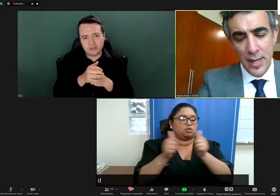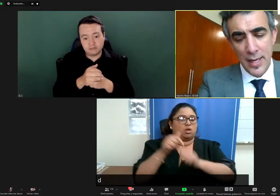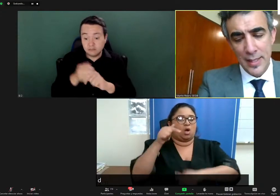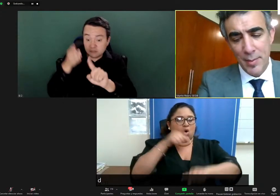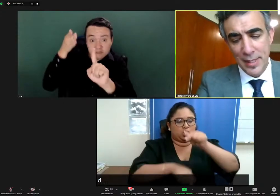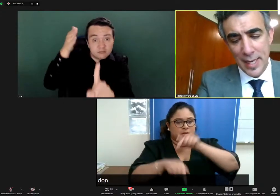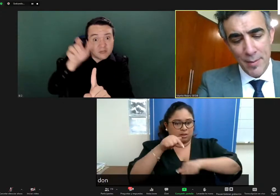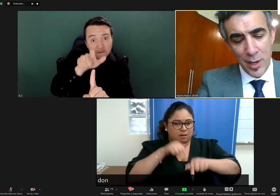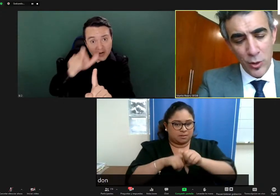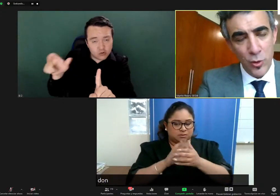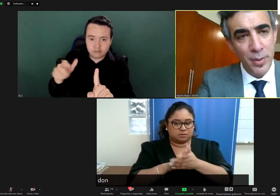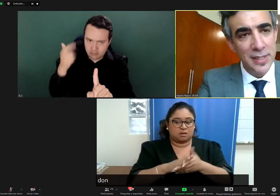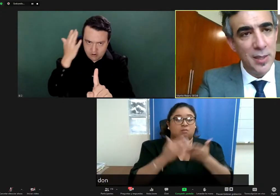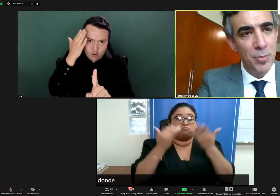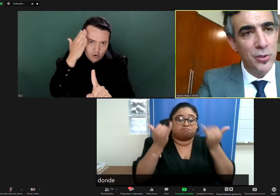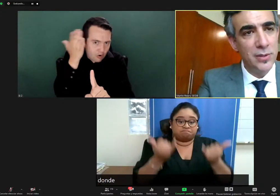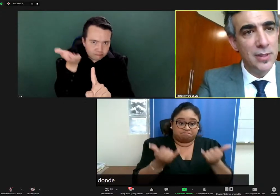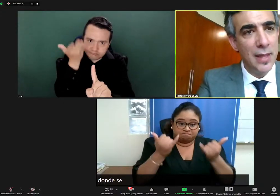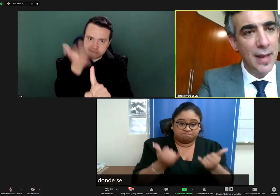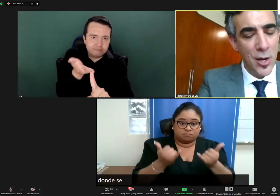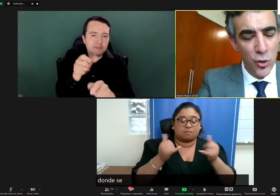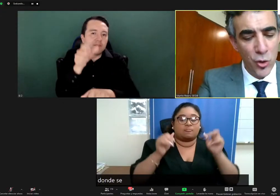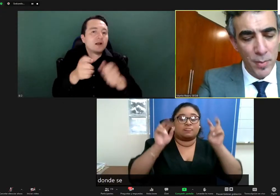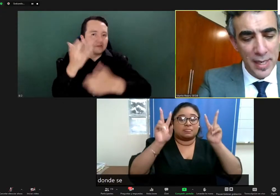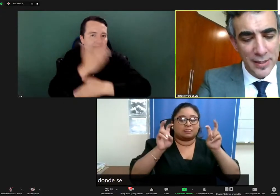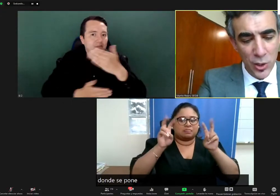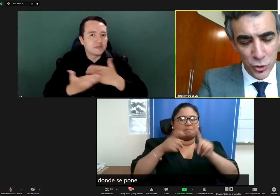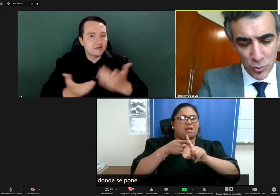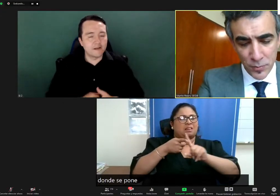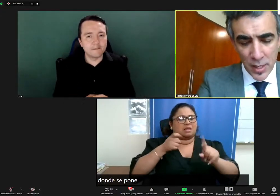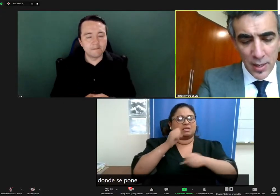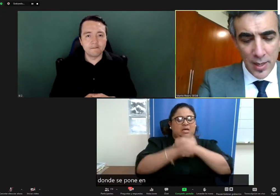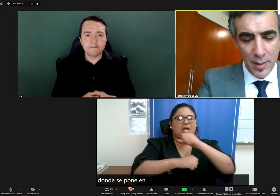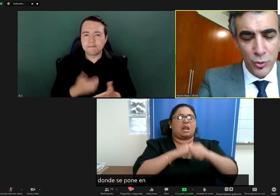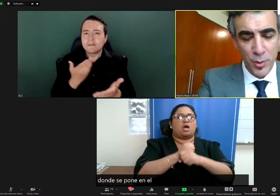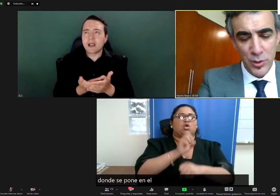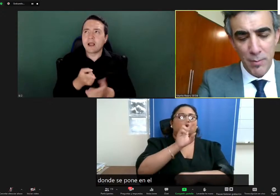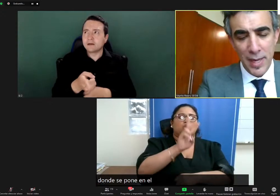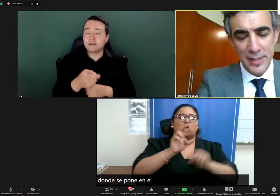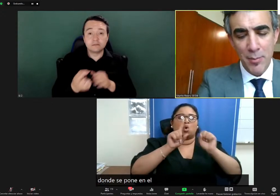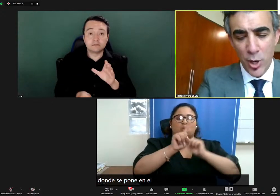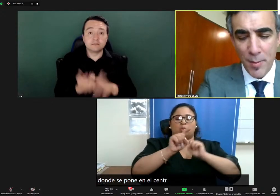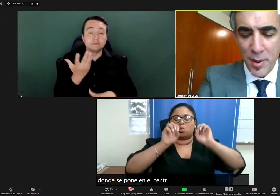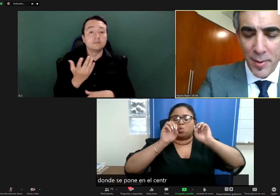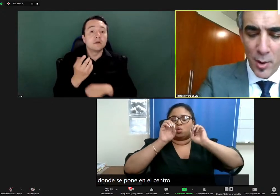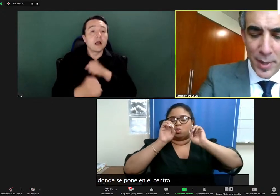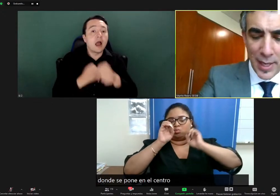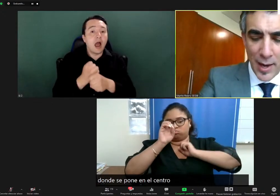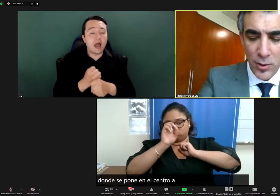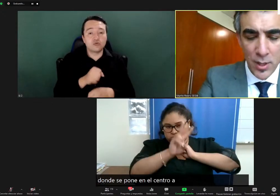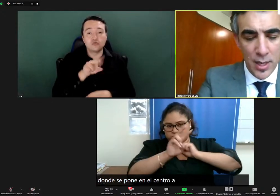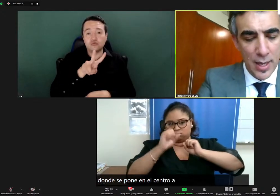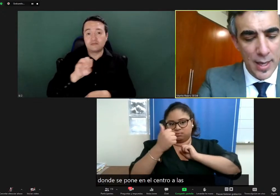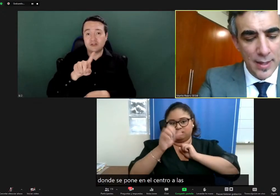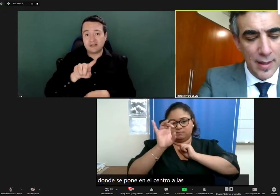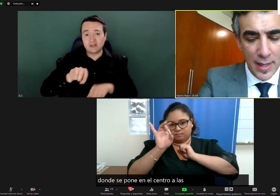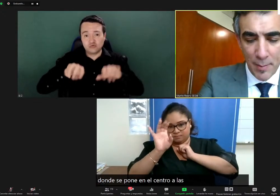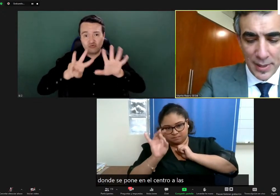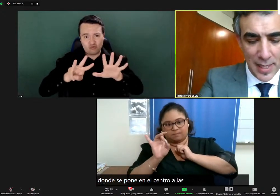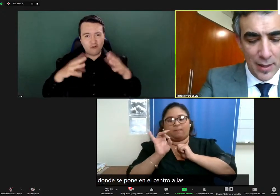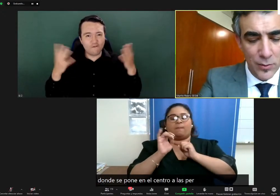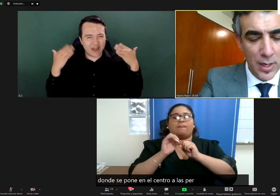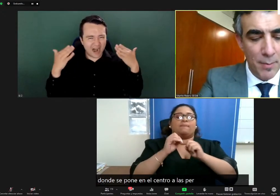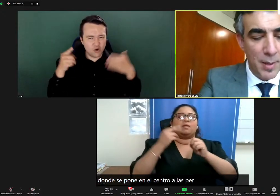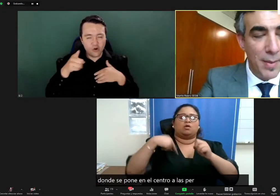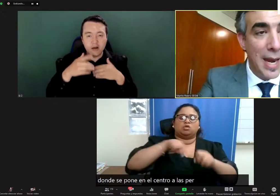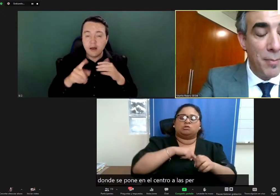including people with disabilities so in this framework under these principles since 2018 we started working on the